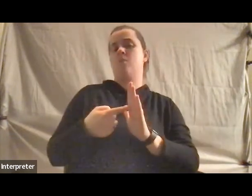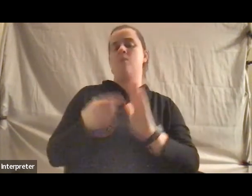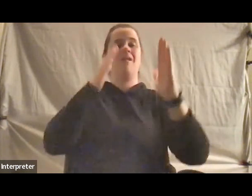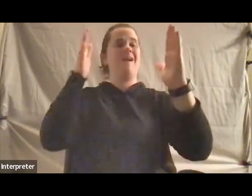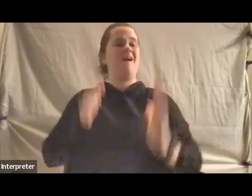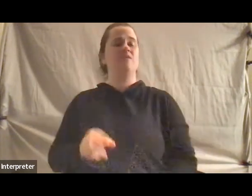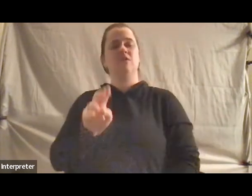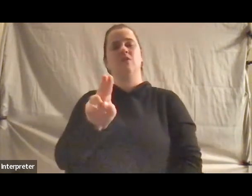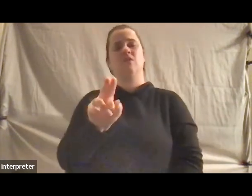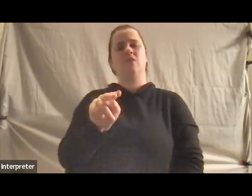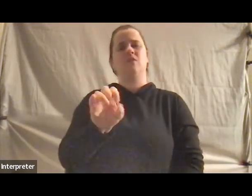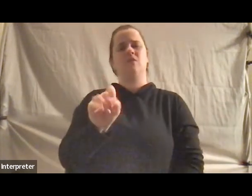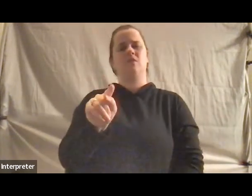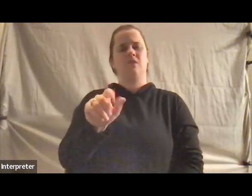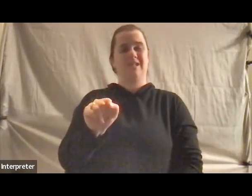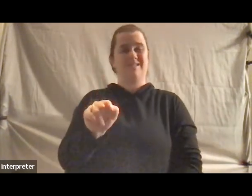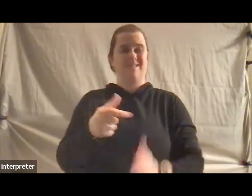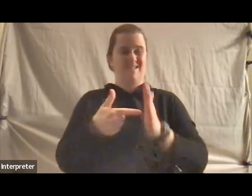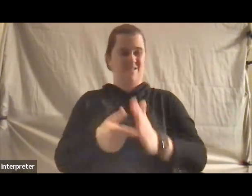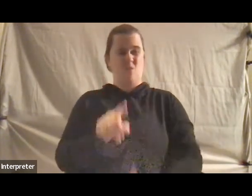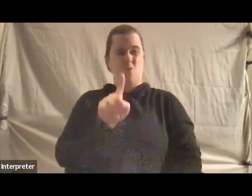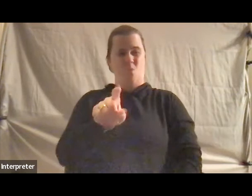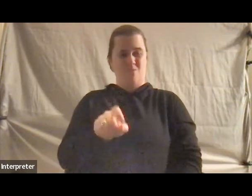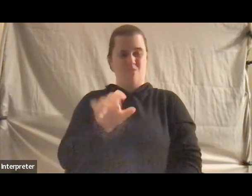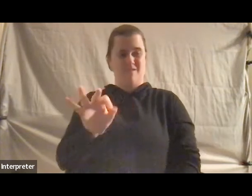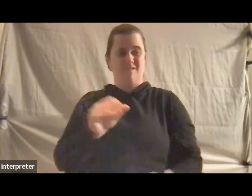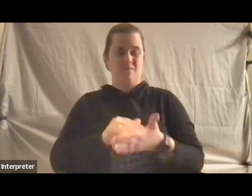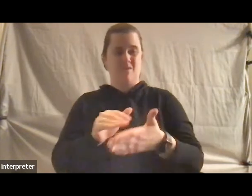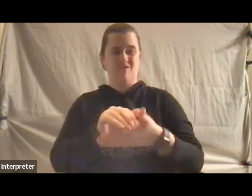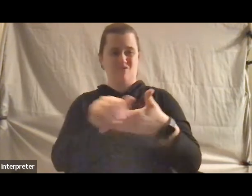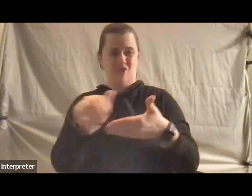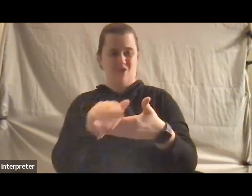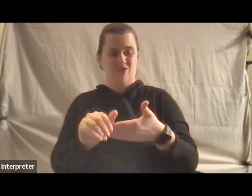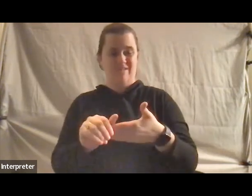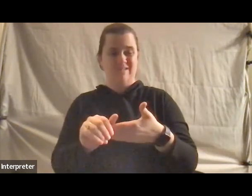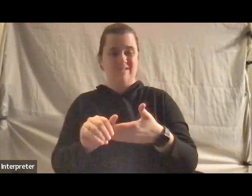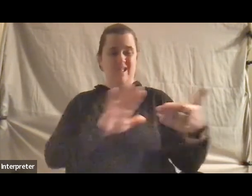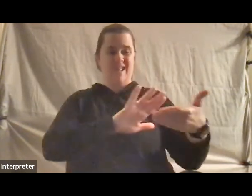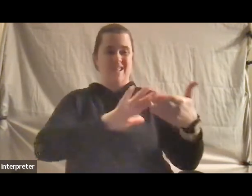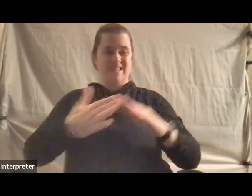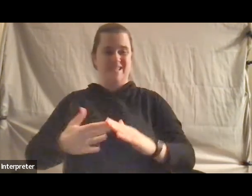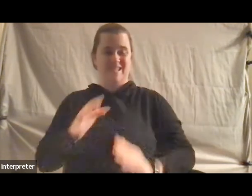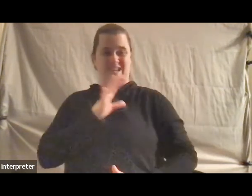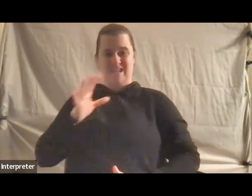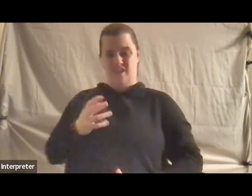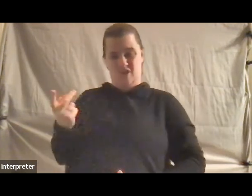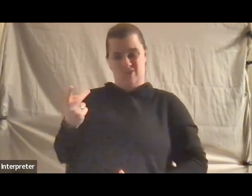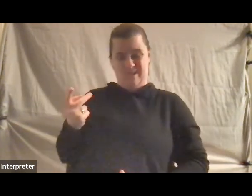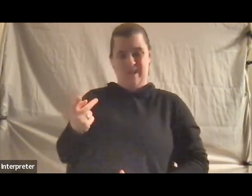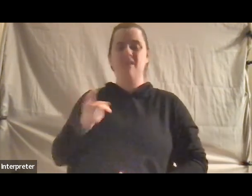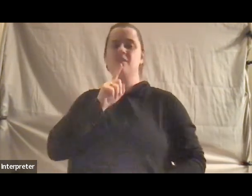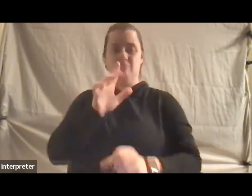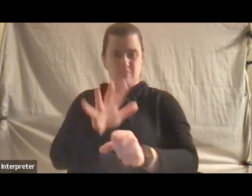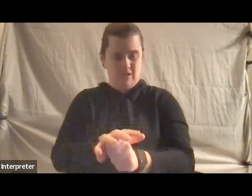of this is the $1.9 million the City Council and I recently committed to the Tacoma Housing Authority